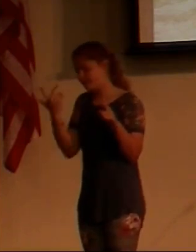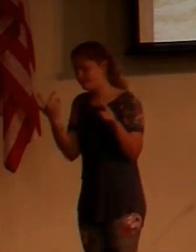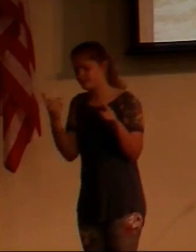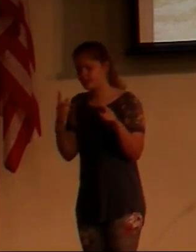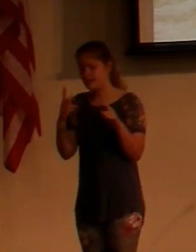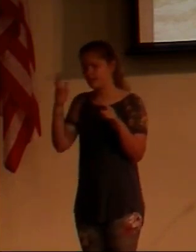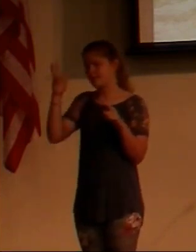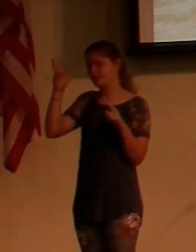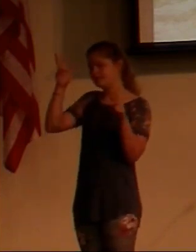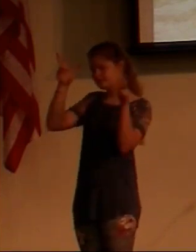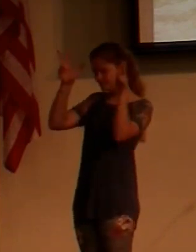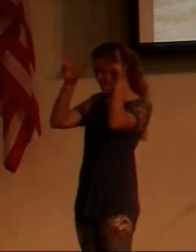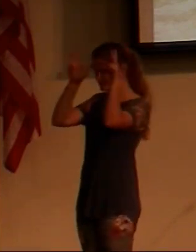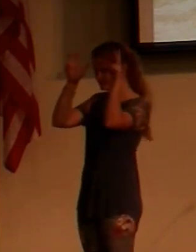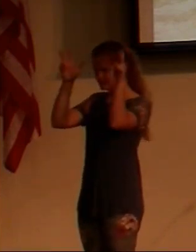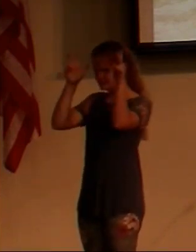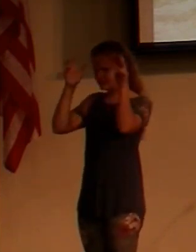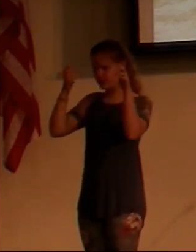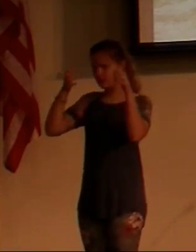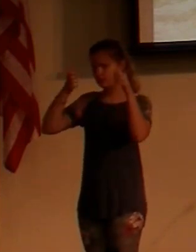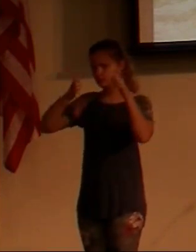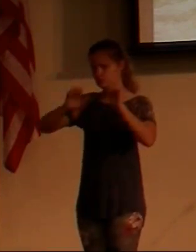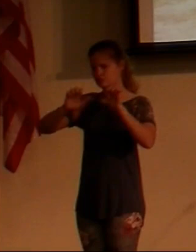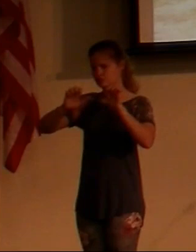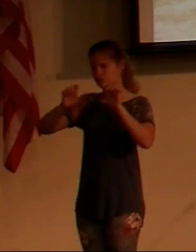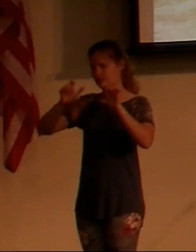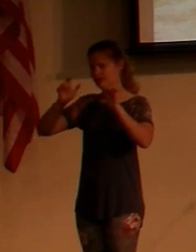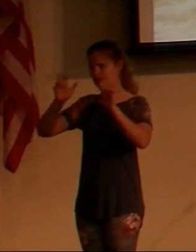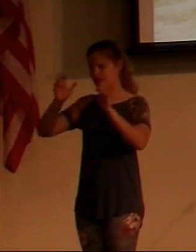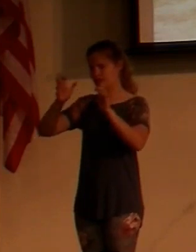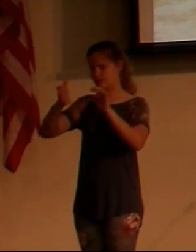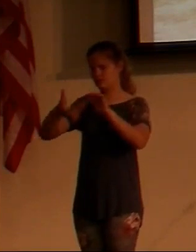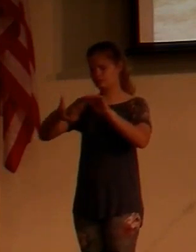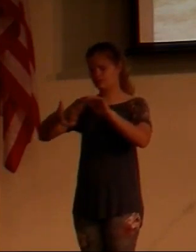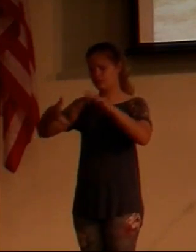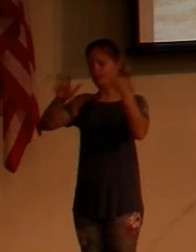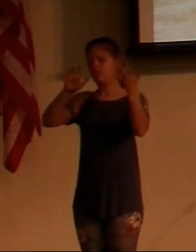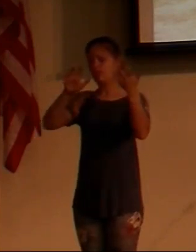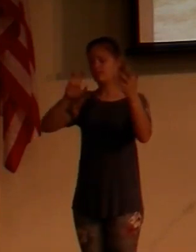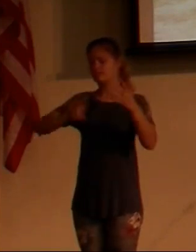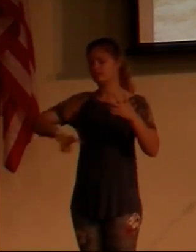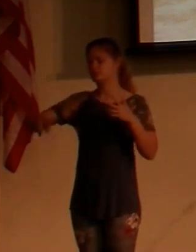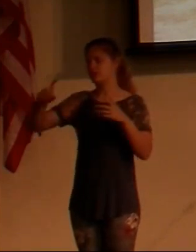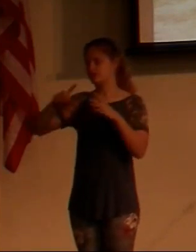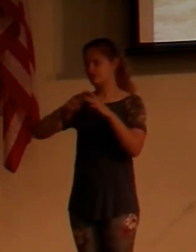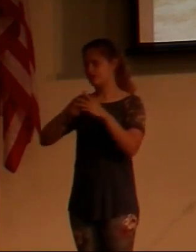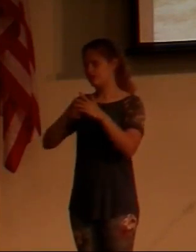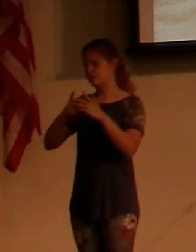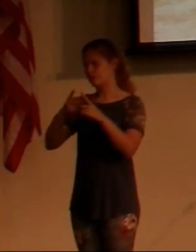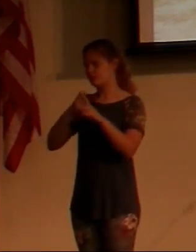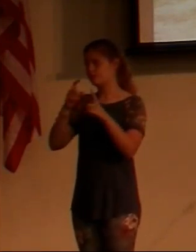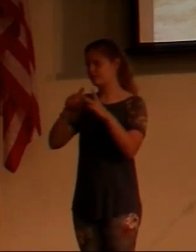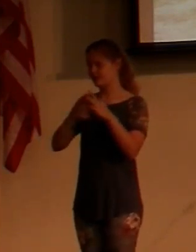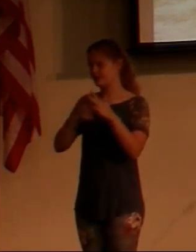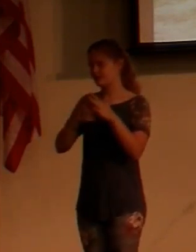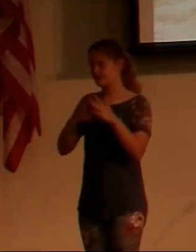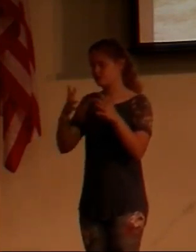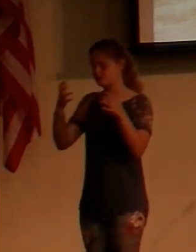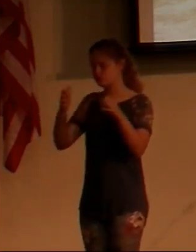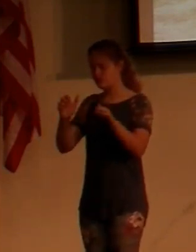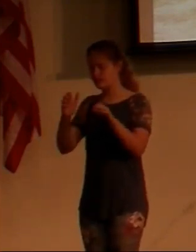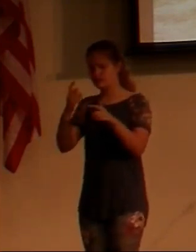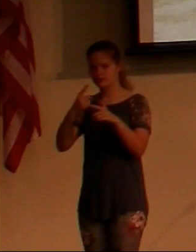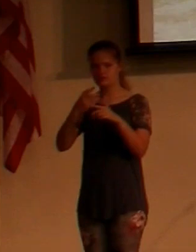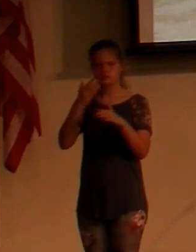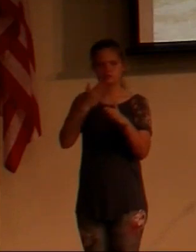Satan was trying to thwart this trip from the get-go. He was trying to stop this trip from happening, period. Jeff broke